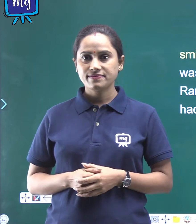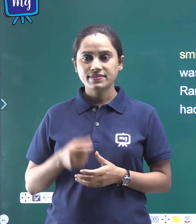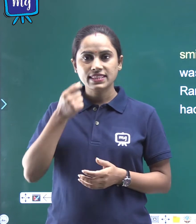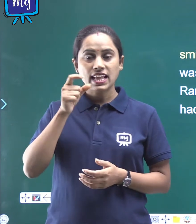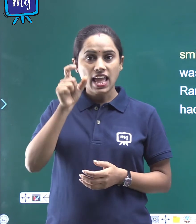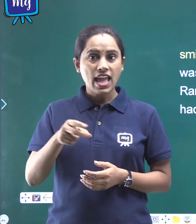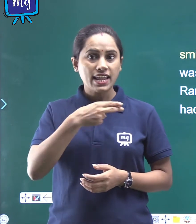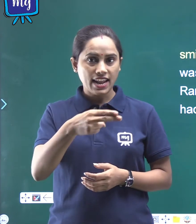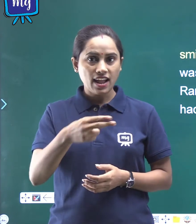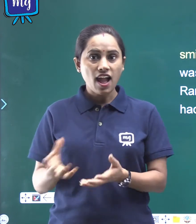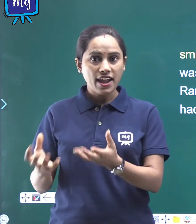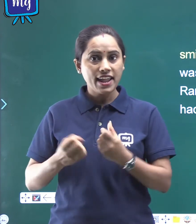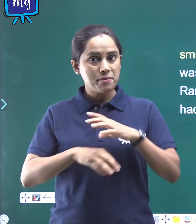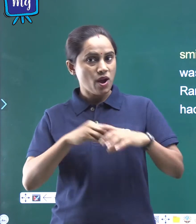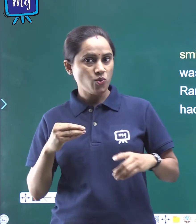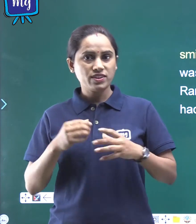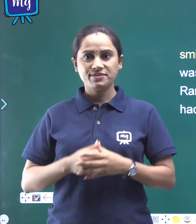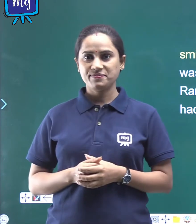Ranga came out